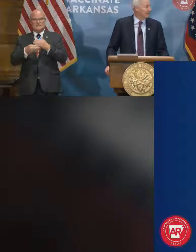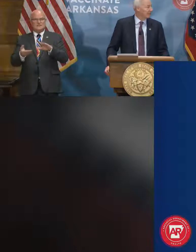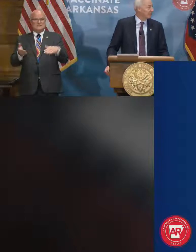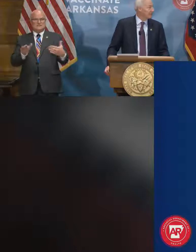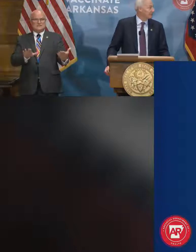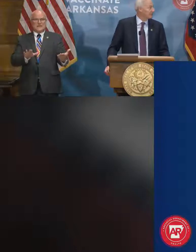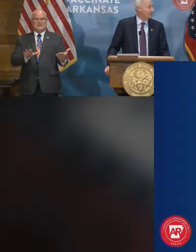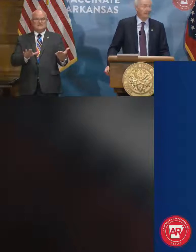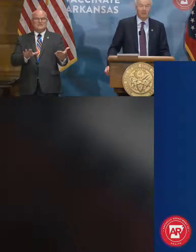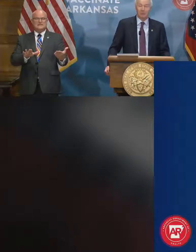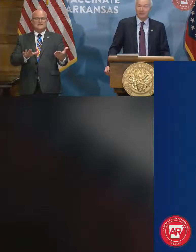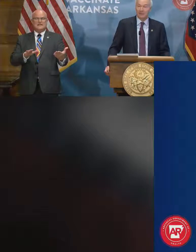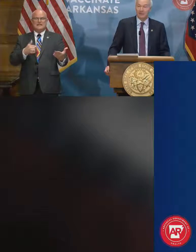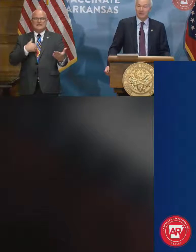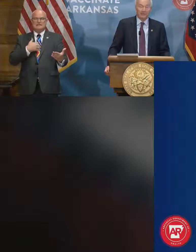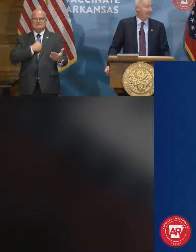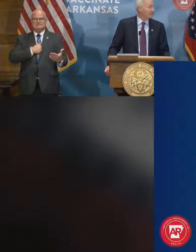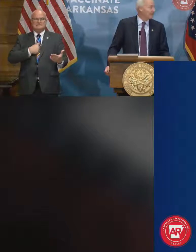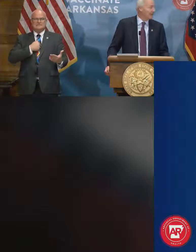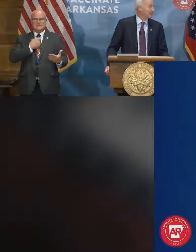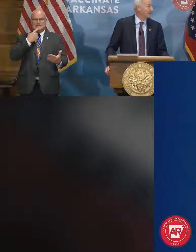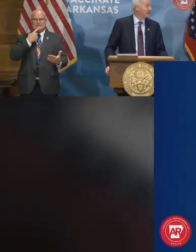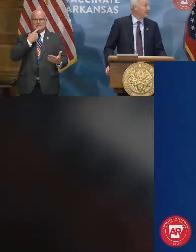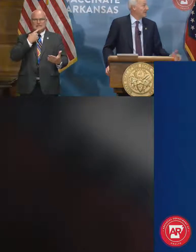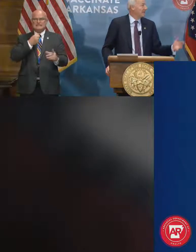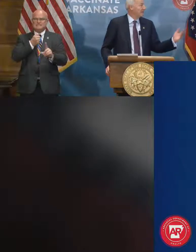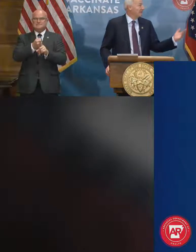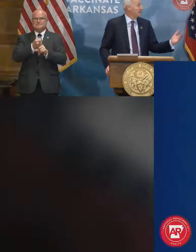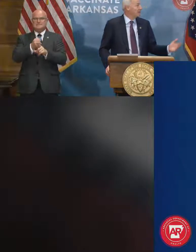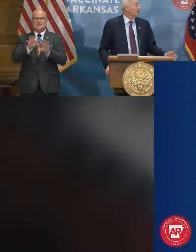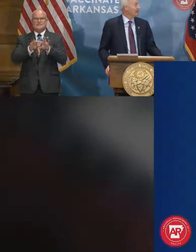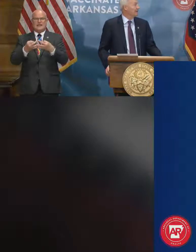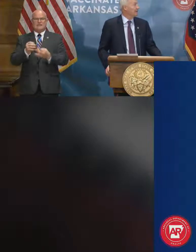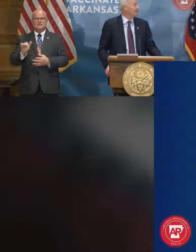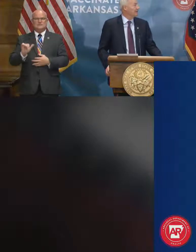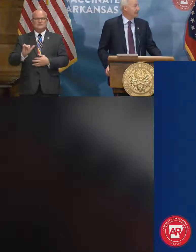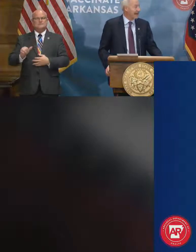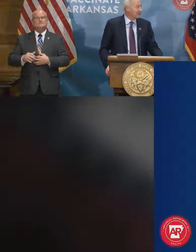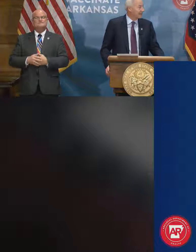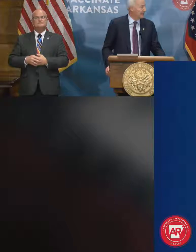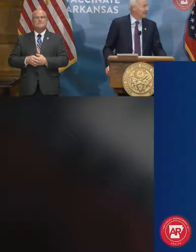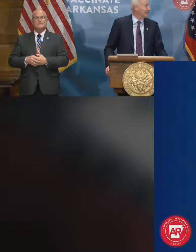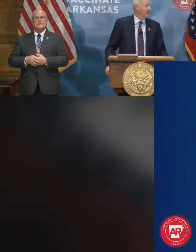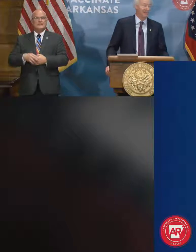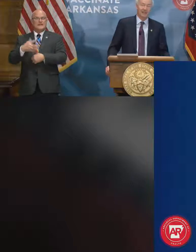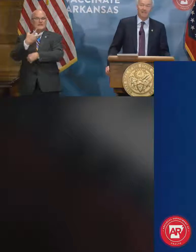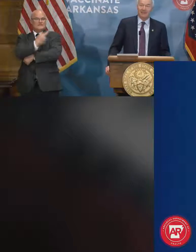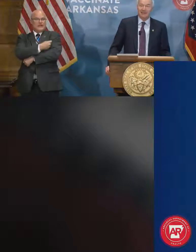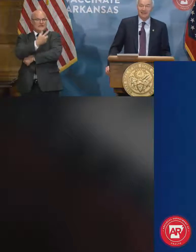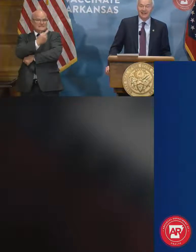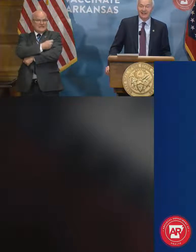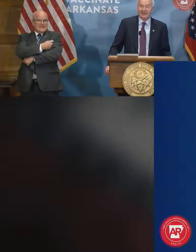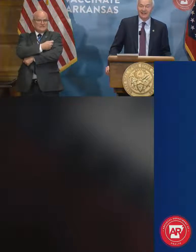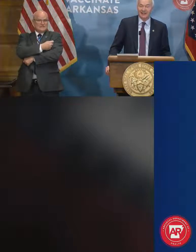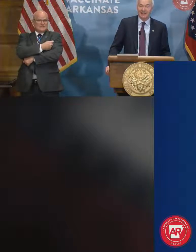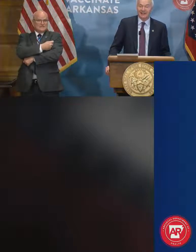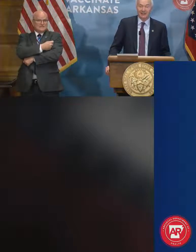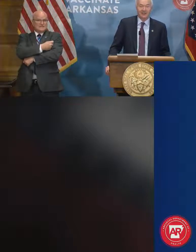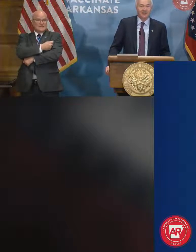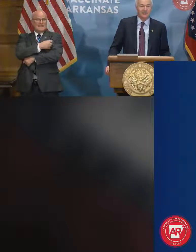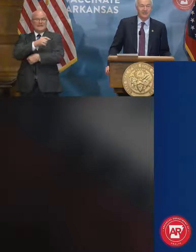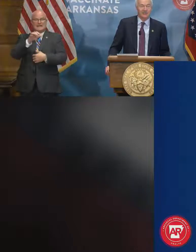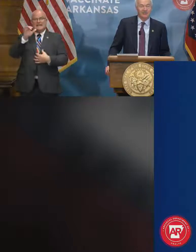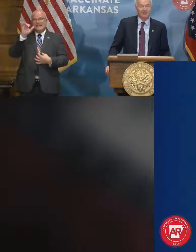deaths that are a regret to everyone and the impacted families. If you look at the vaccinations, and